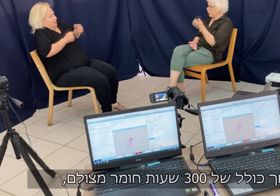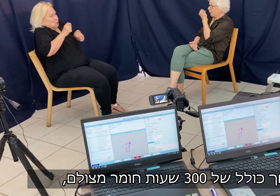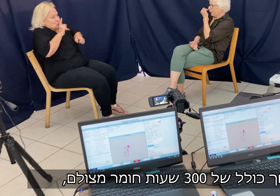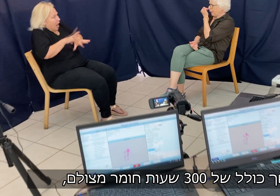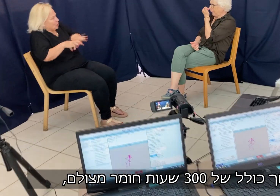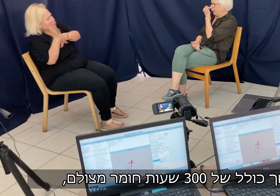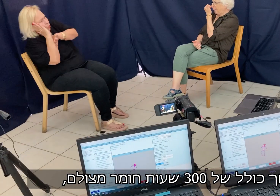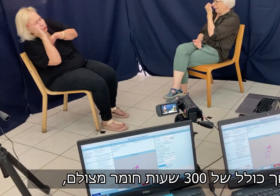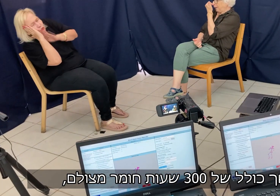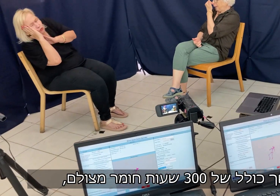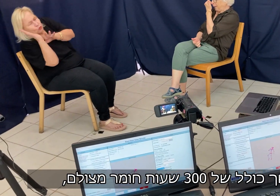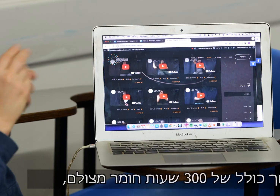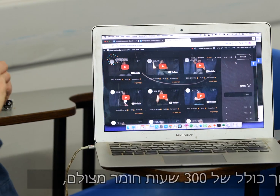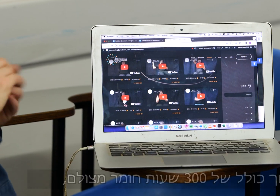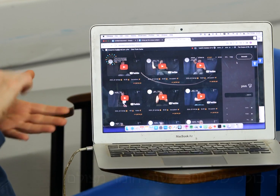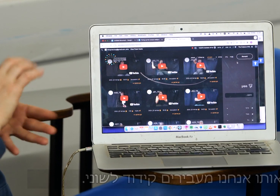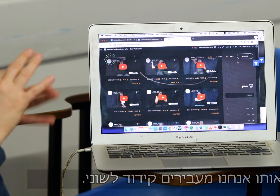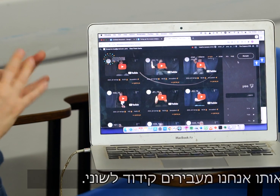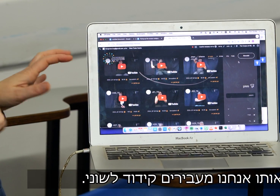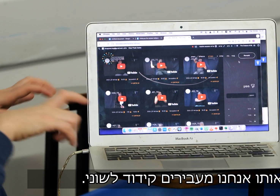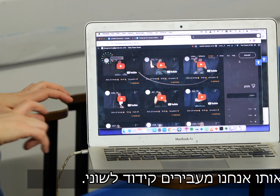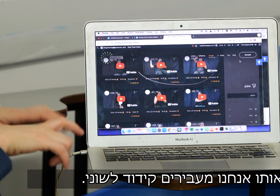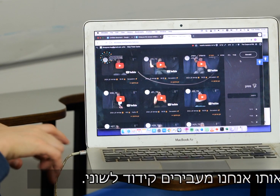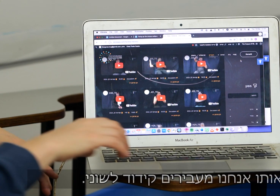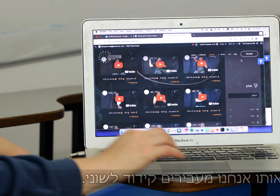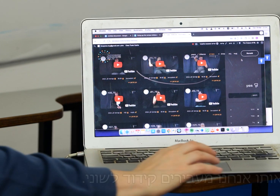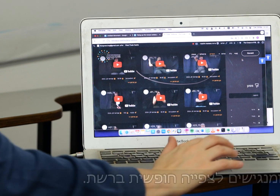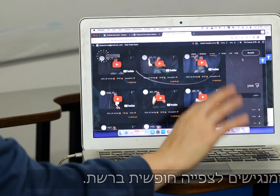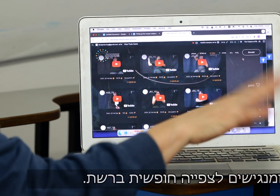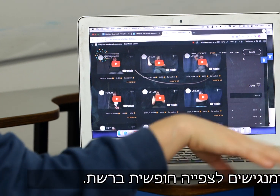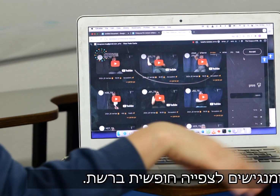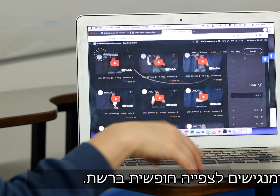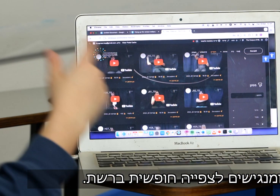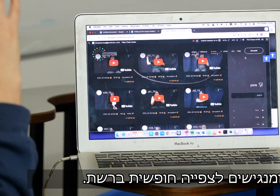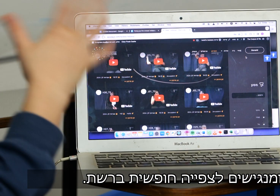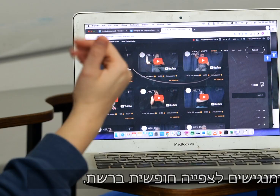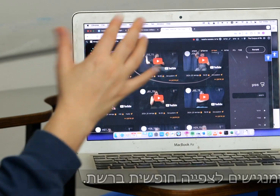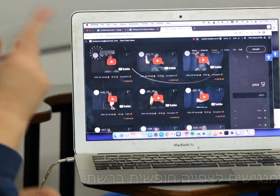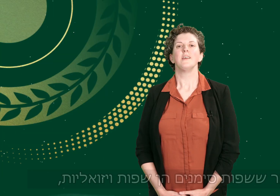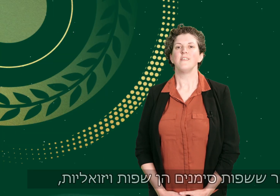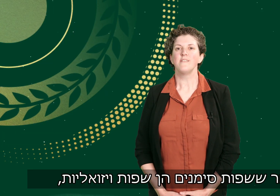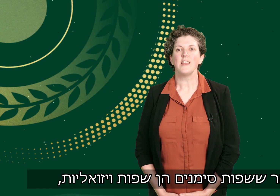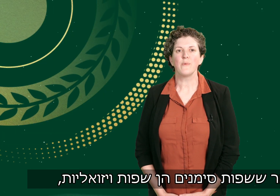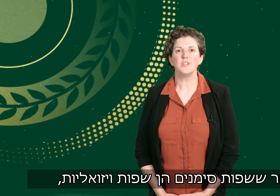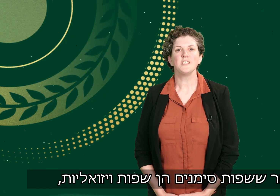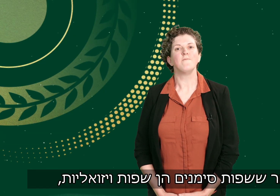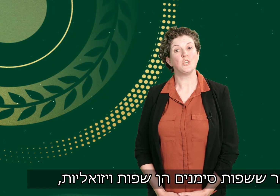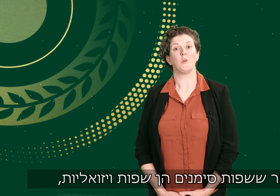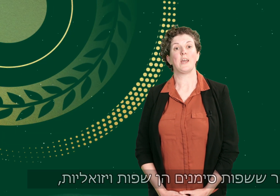of 300 hours of video data, which will be linguistically coded and made accessible online. Since sign languages are visual